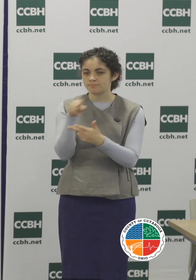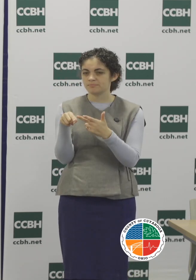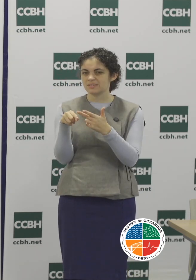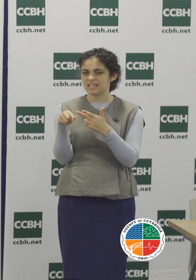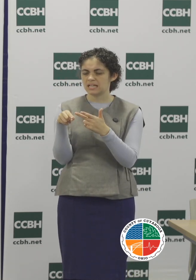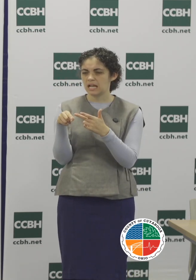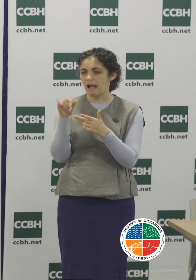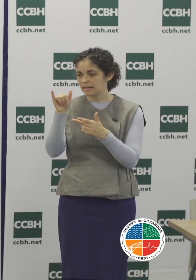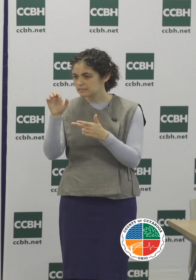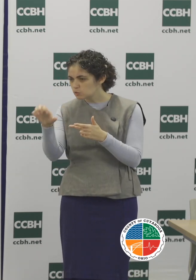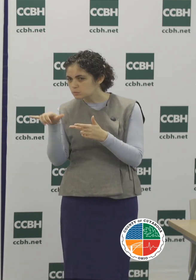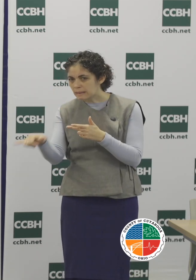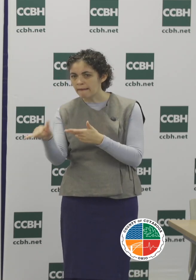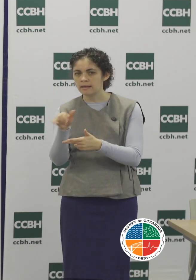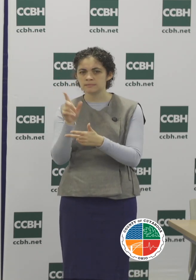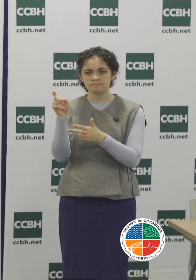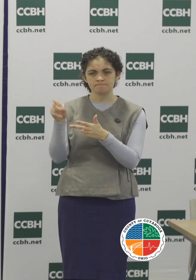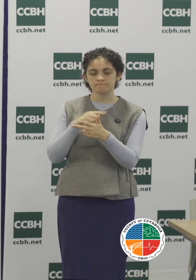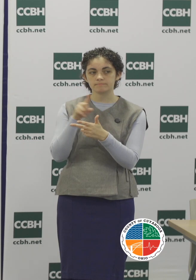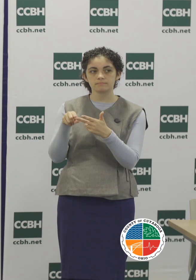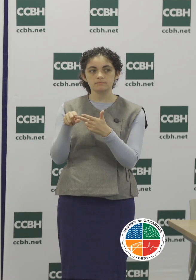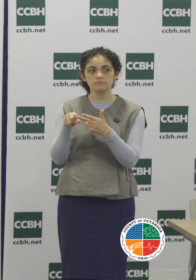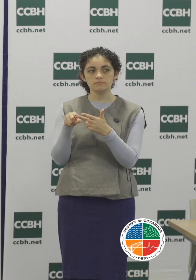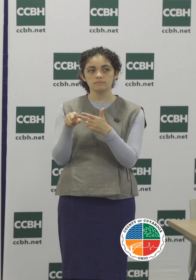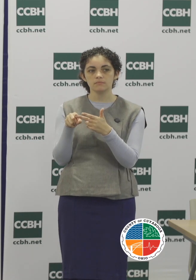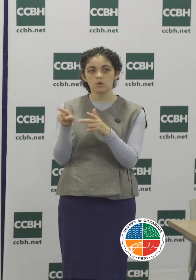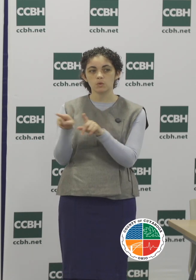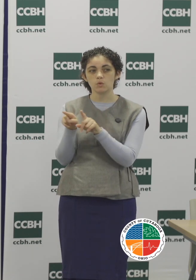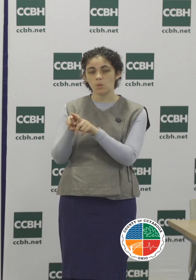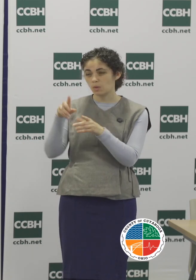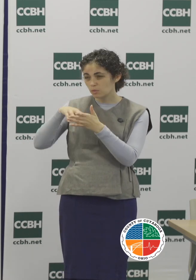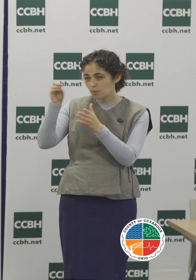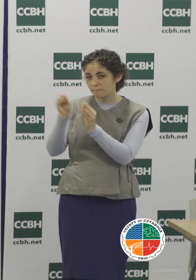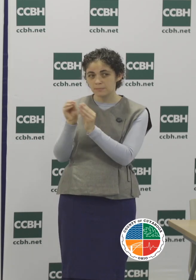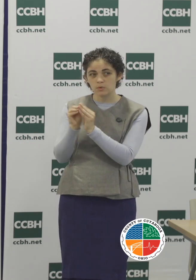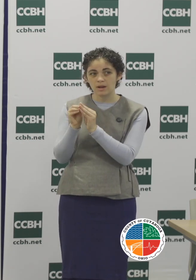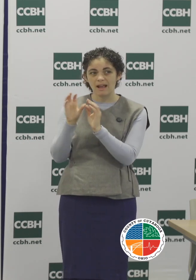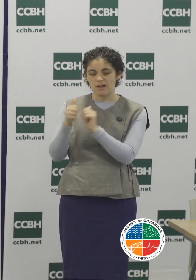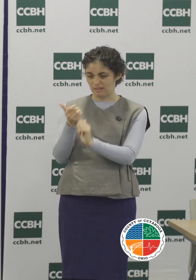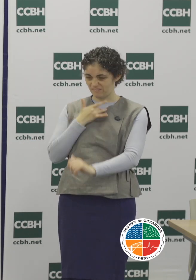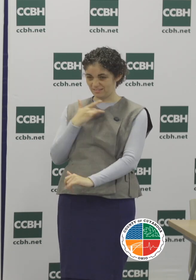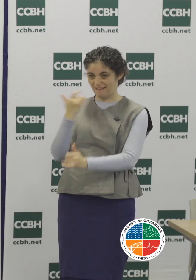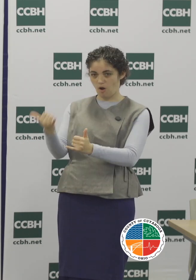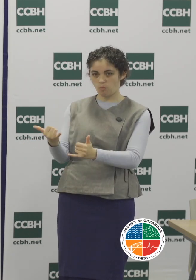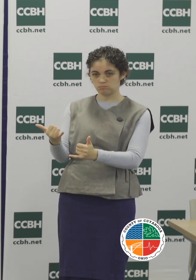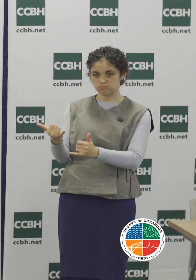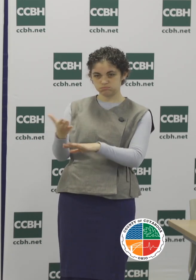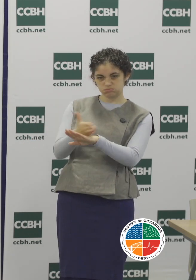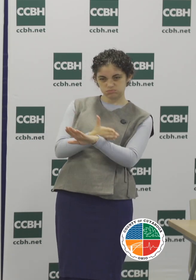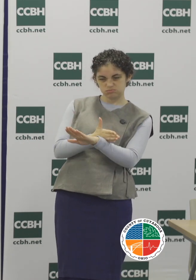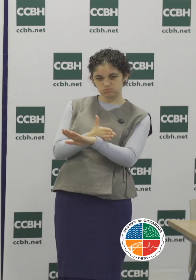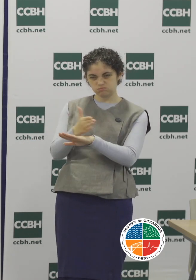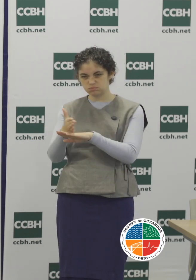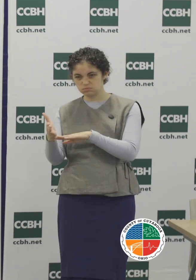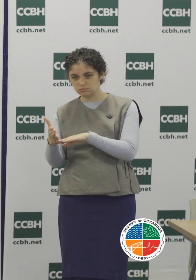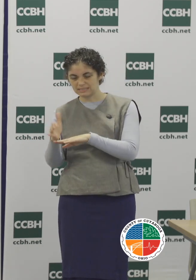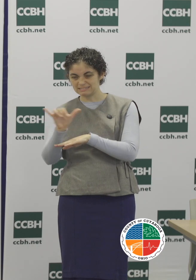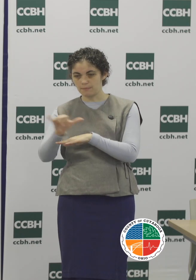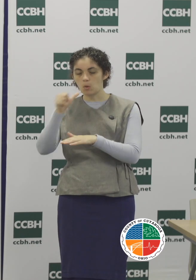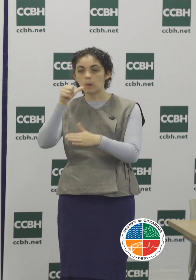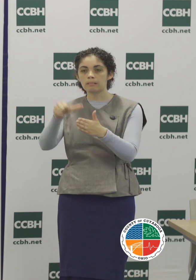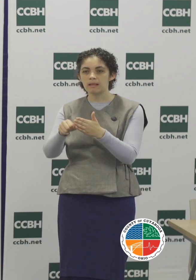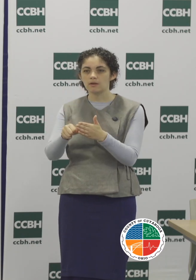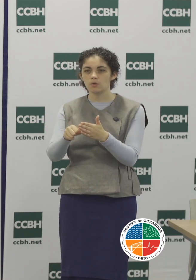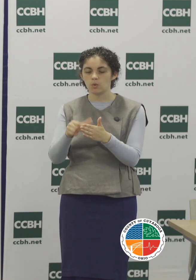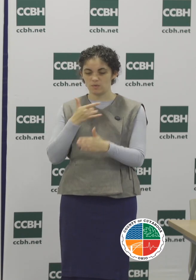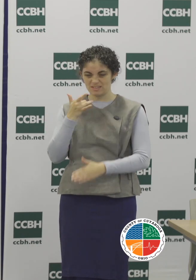they'd been in the ICU, and also we learn a little bit more about how they're feeling now. And then we send them a letter. If